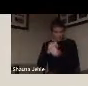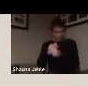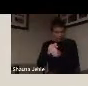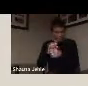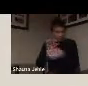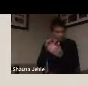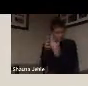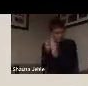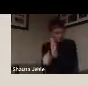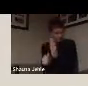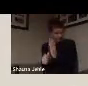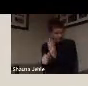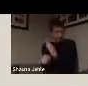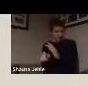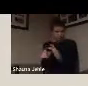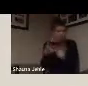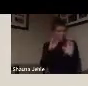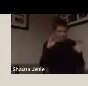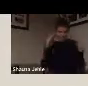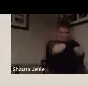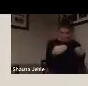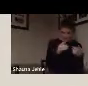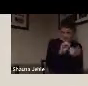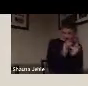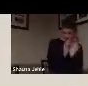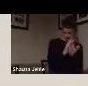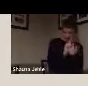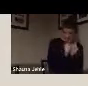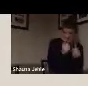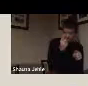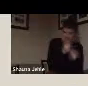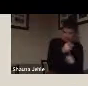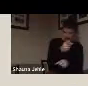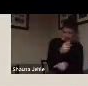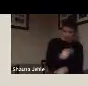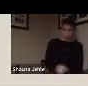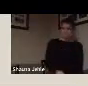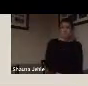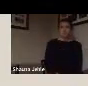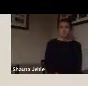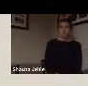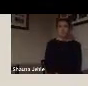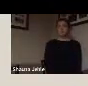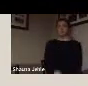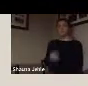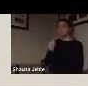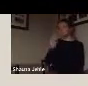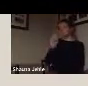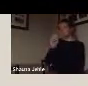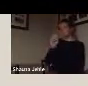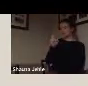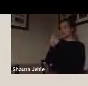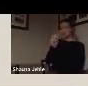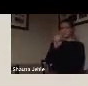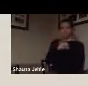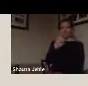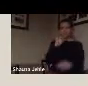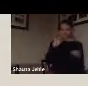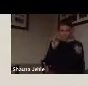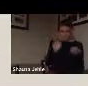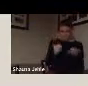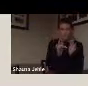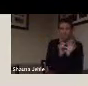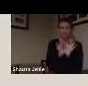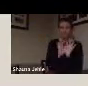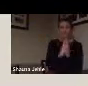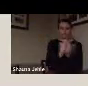That's outside of the translation. Your focus is Bible translation. Mm-hmm. Yeah, the focus is Bible translation,